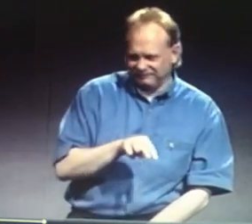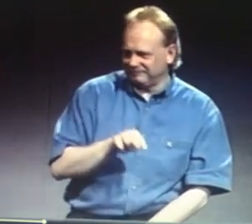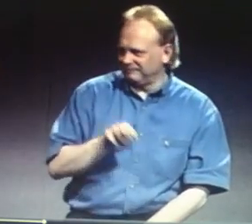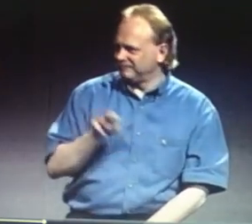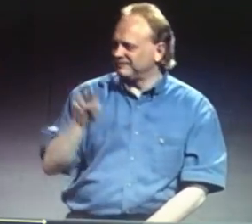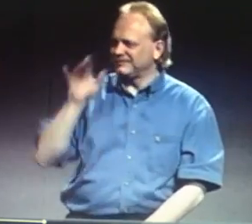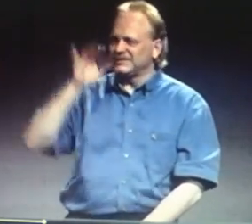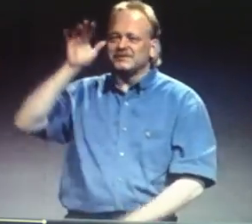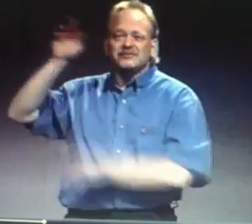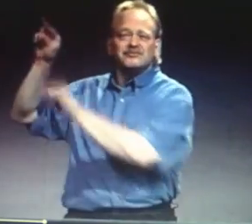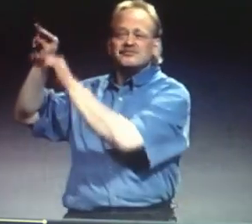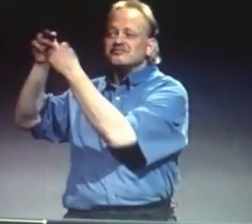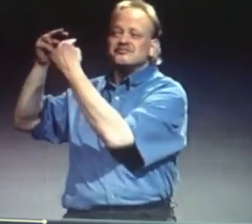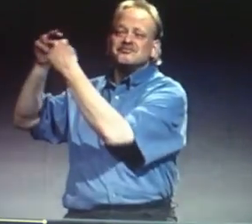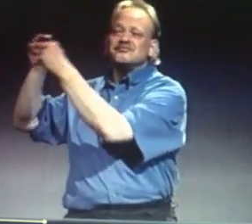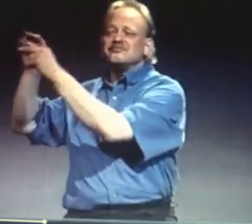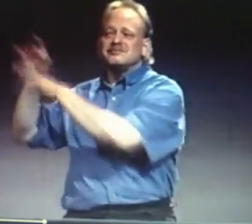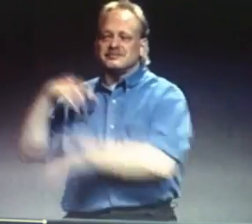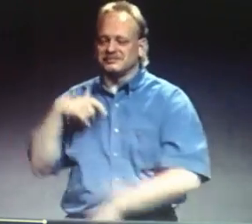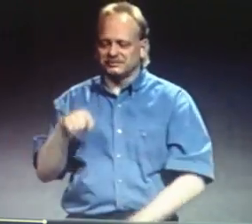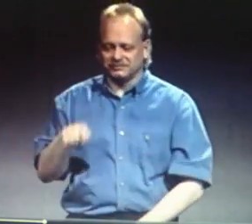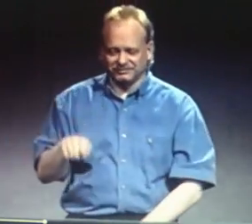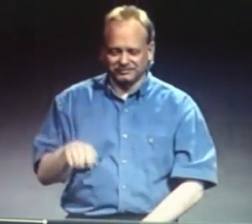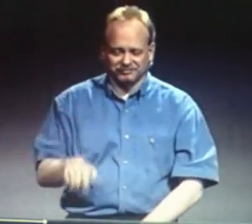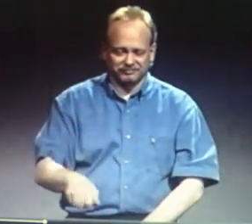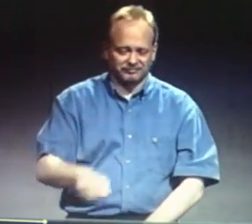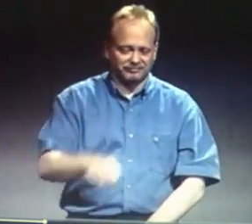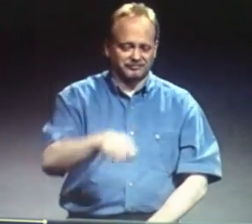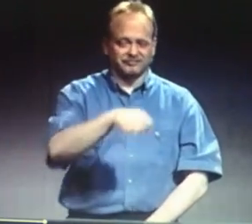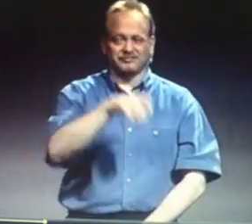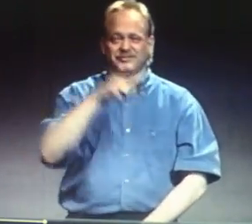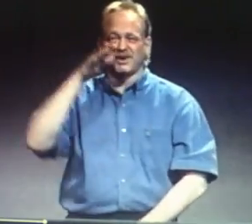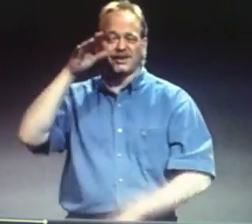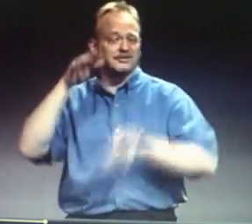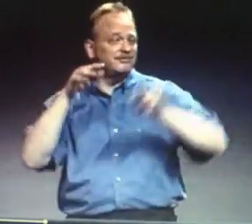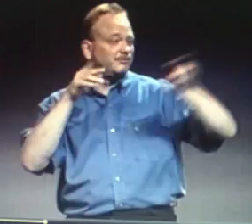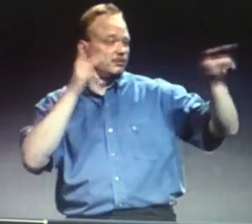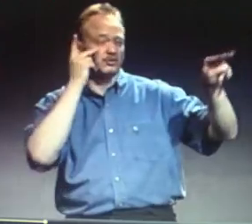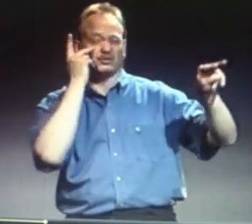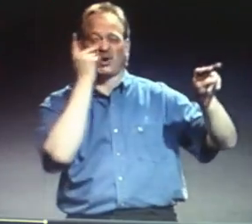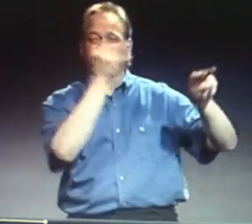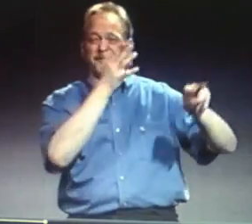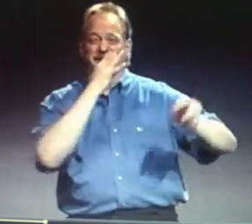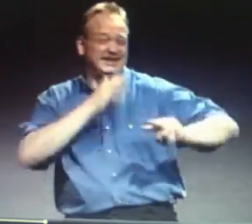and I walk back. I'm looking at the guts. Nobody's paying any attention.